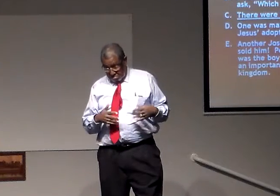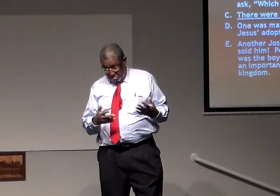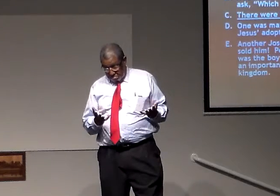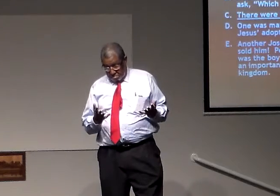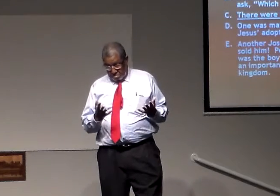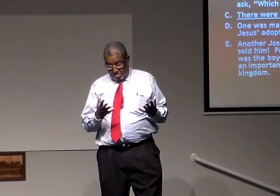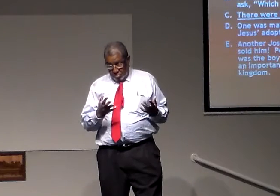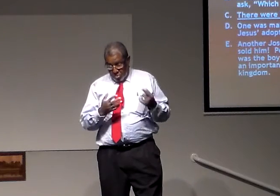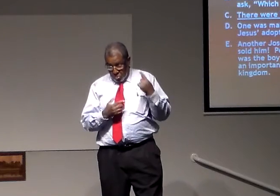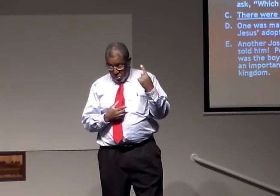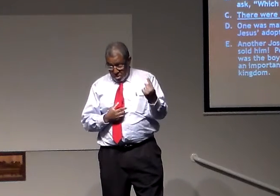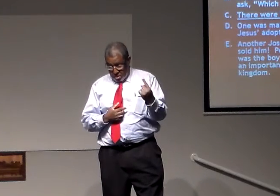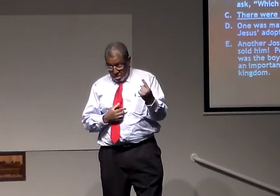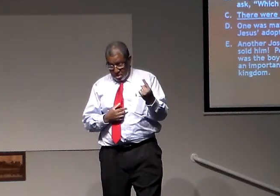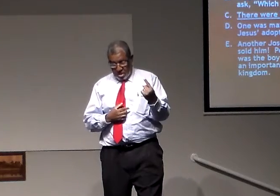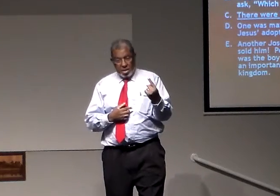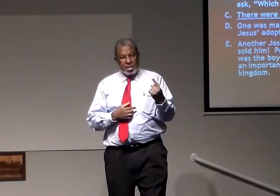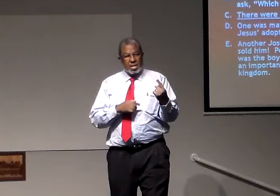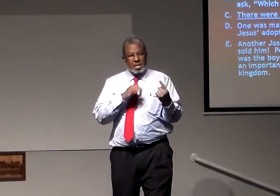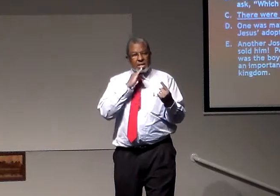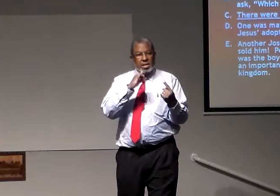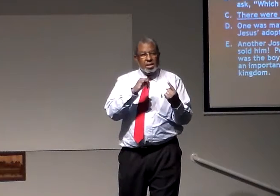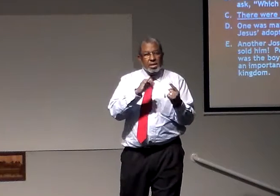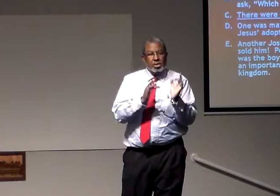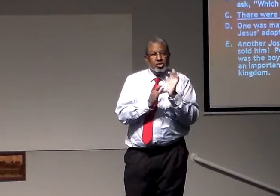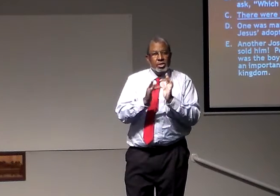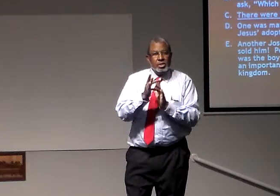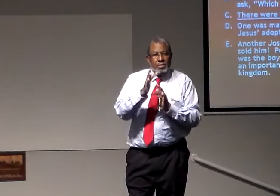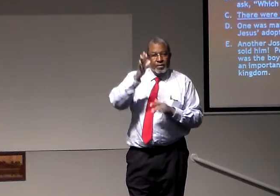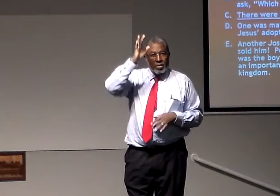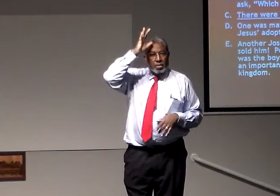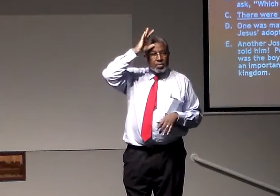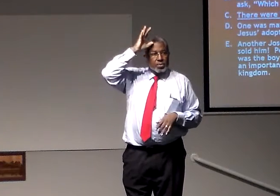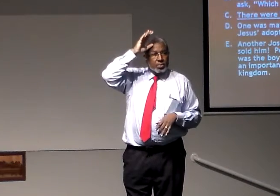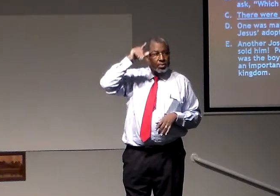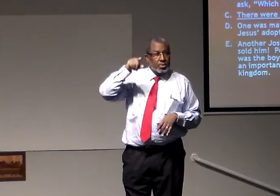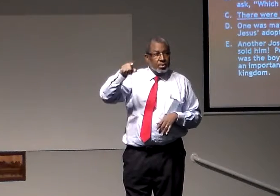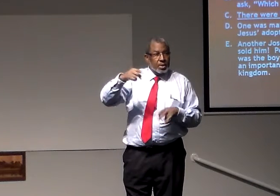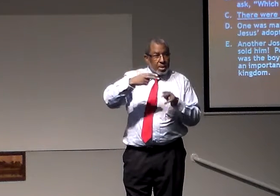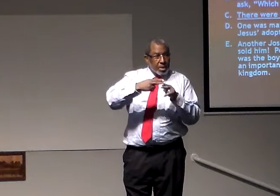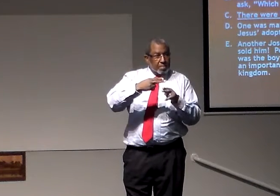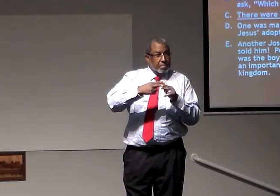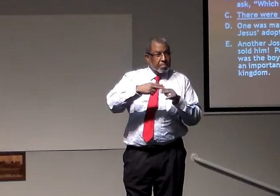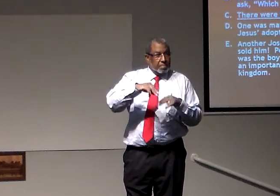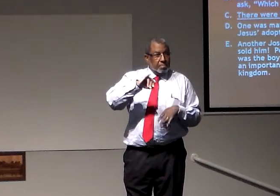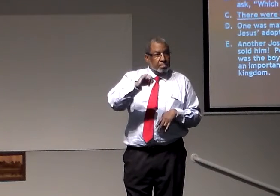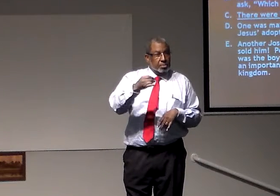men, there's important Joseph. One was married to Jesus' mother,